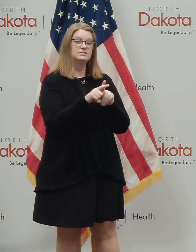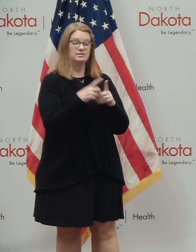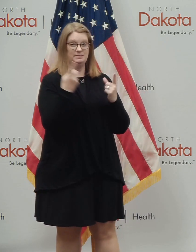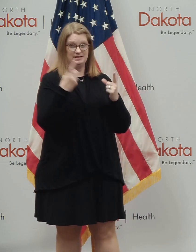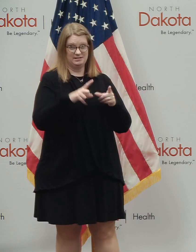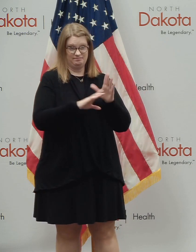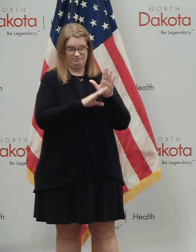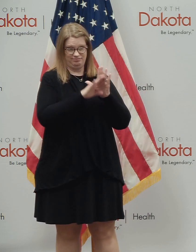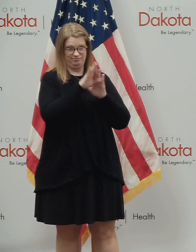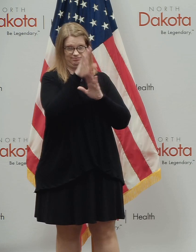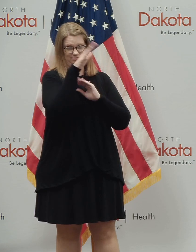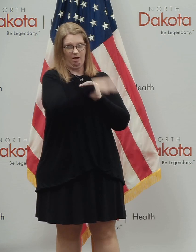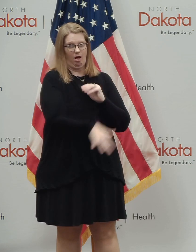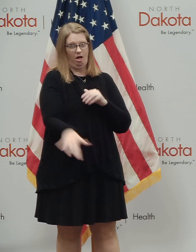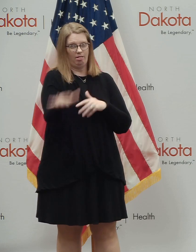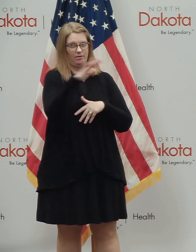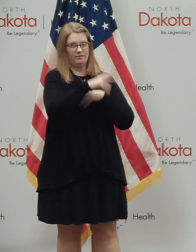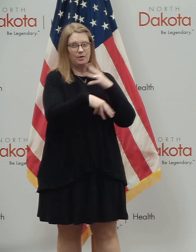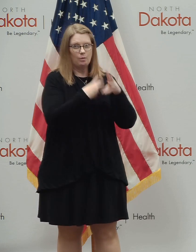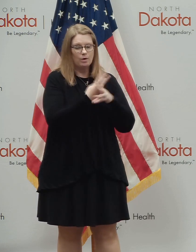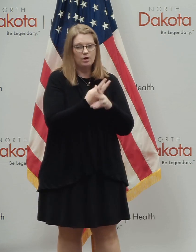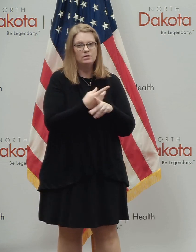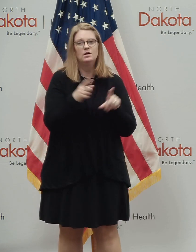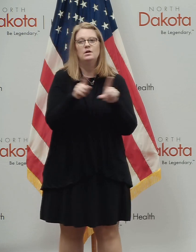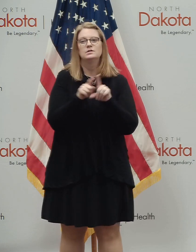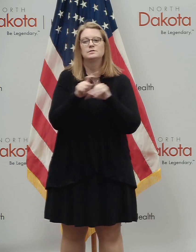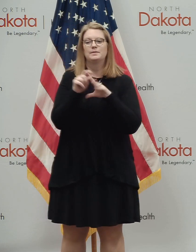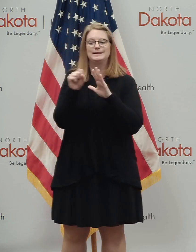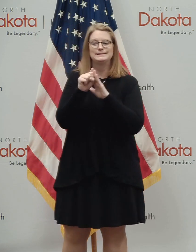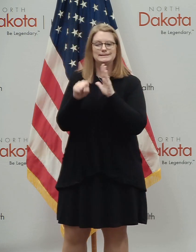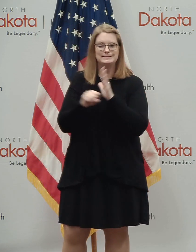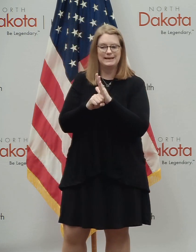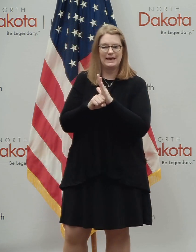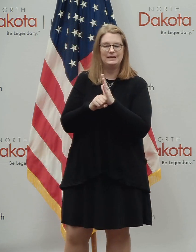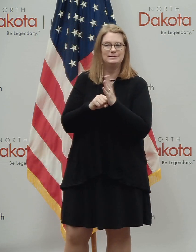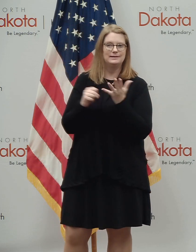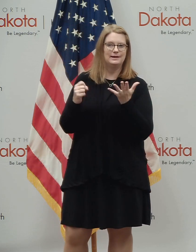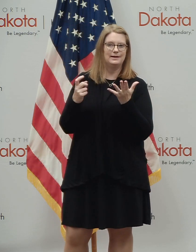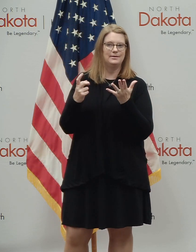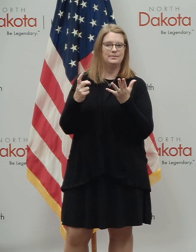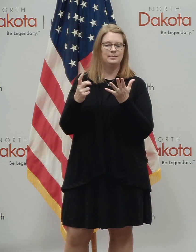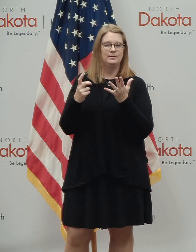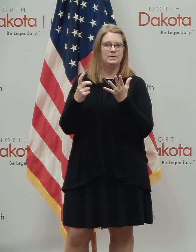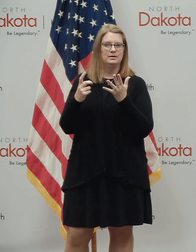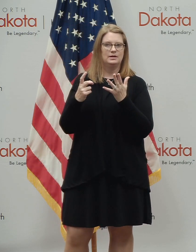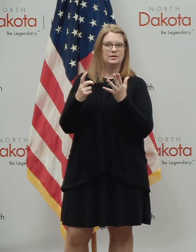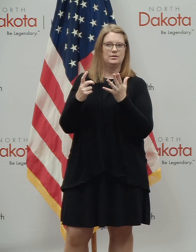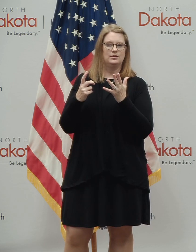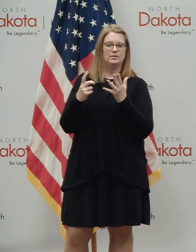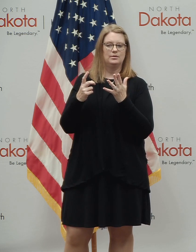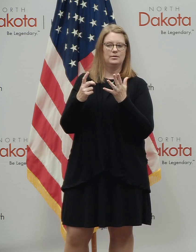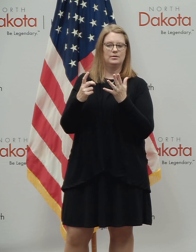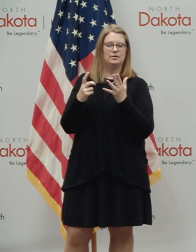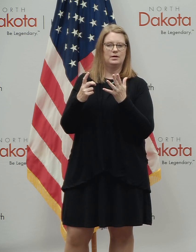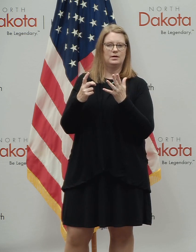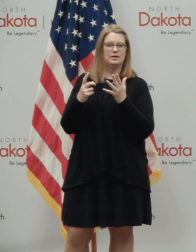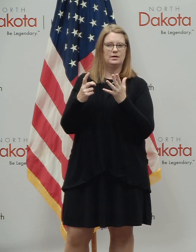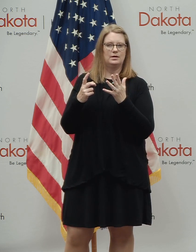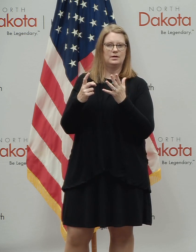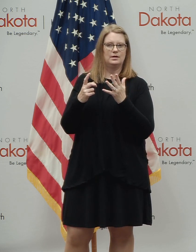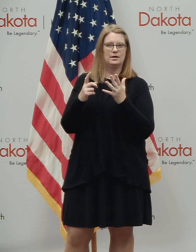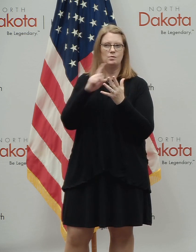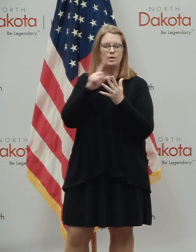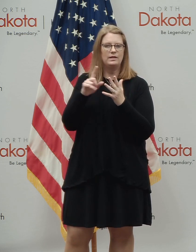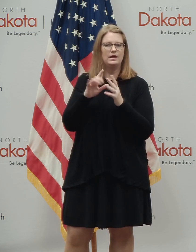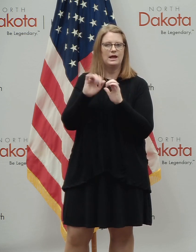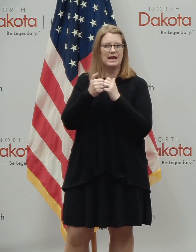globally, and it's on the rise globally by state-sponsored actors, and with our increasing interconnected nature of our world and